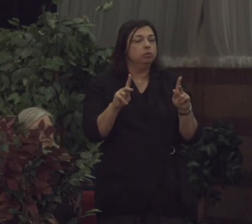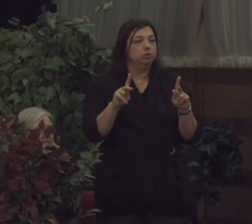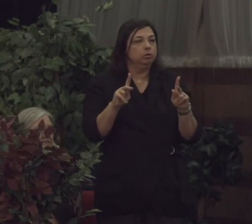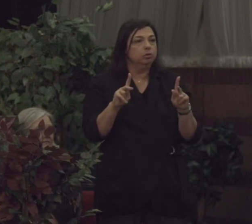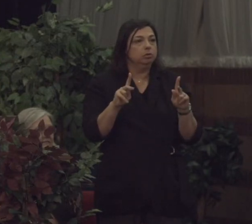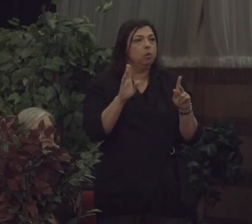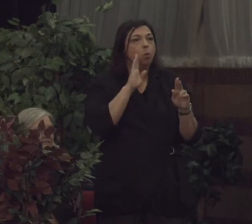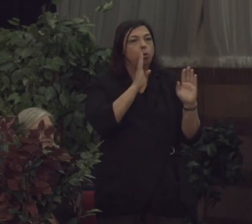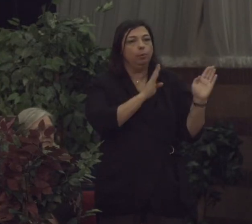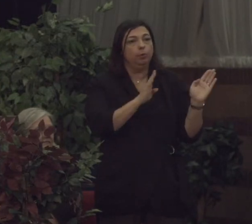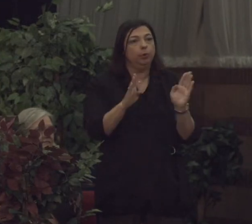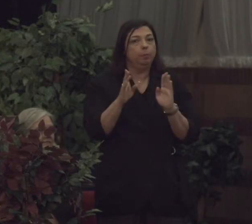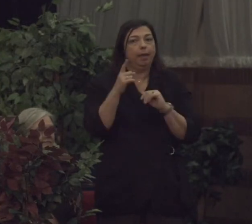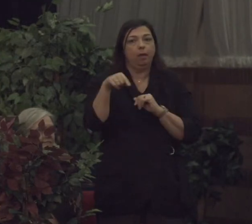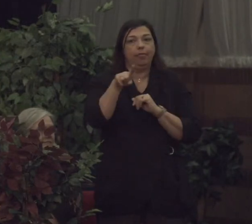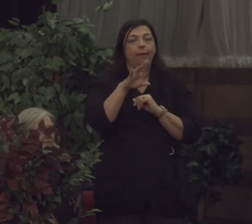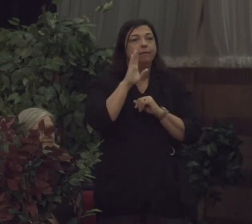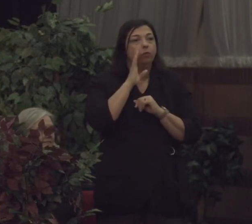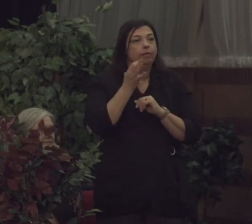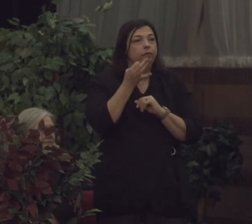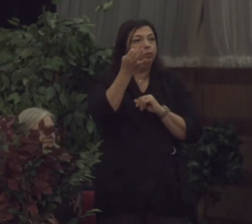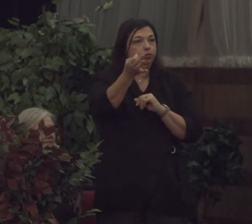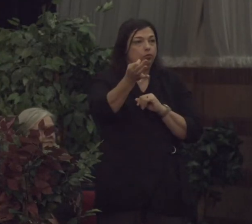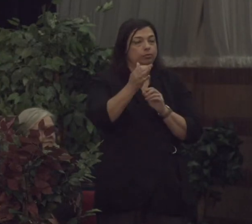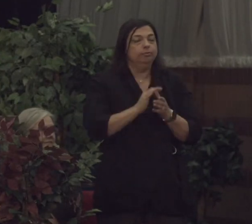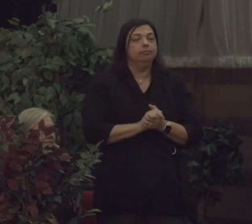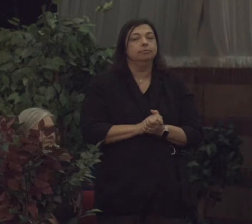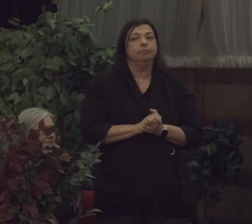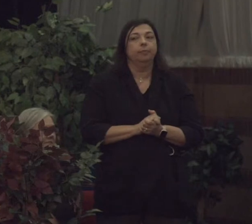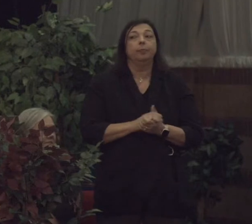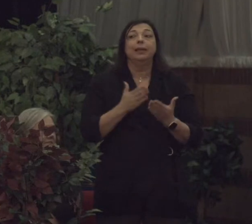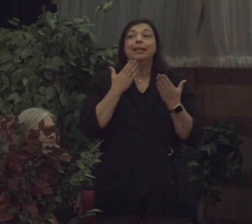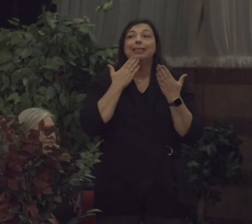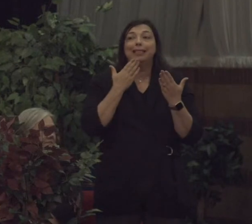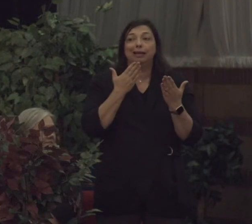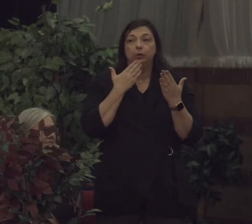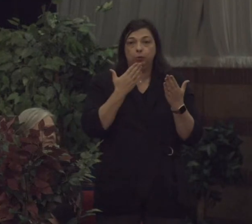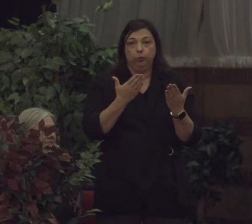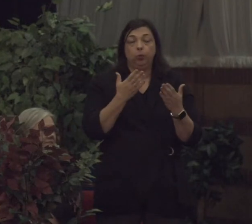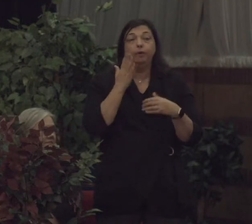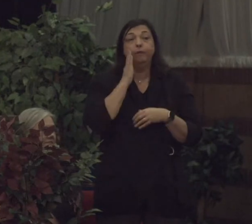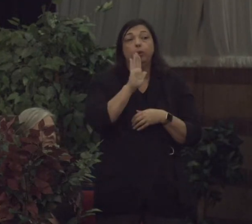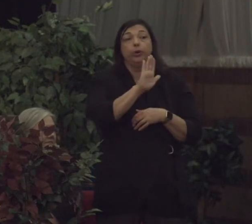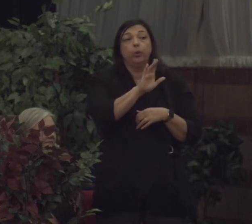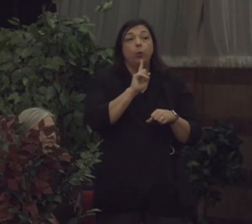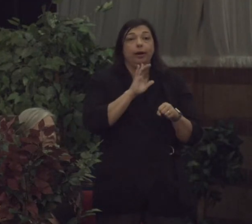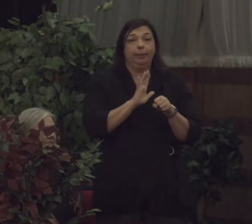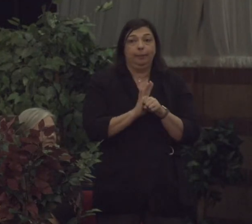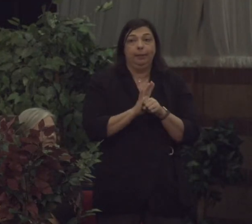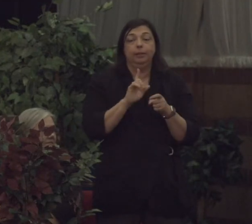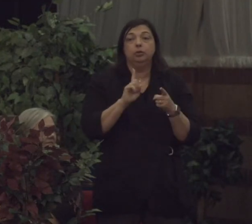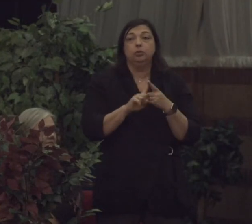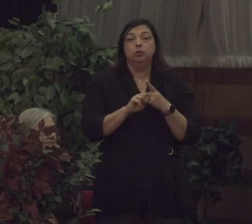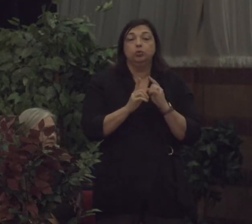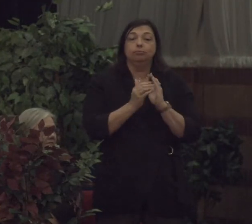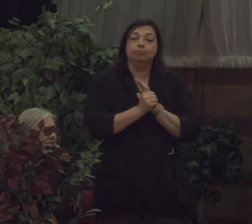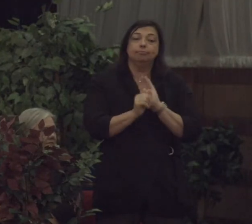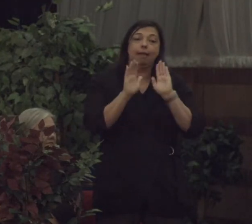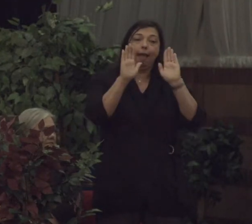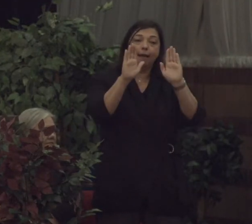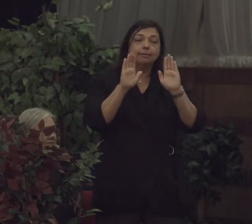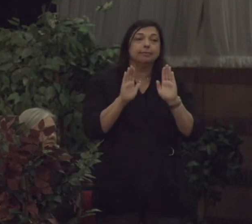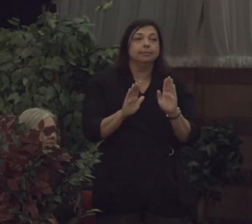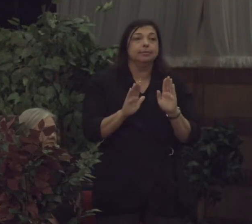that prepare them for their future. Thank you for your commitment to excellence and